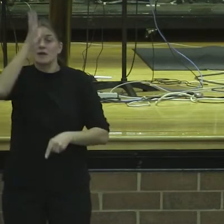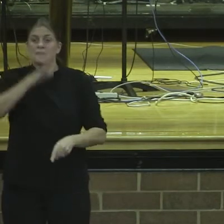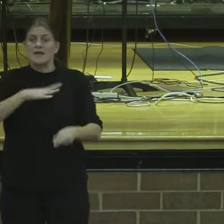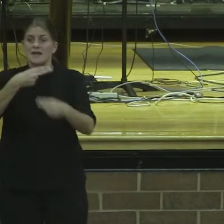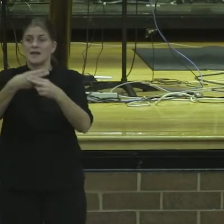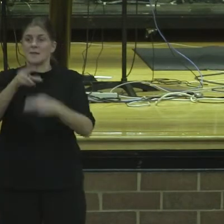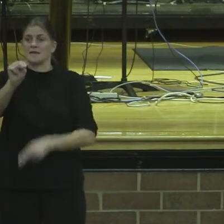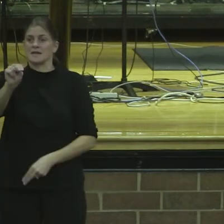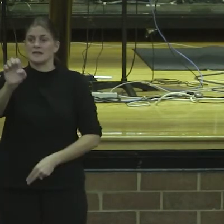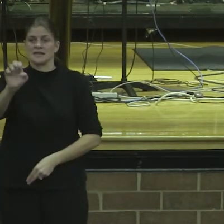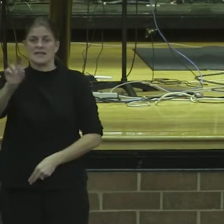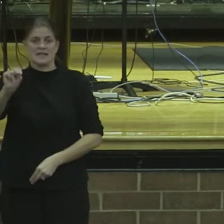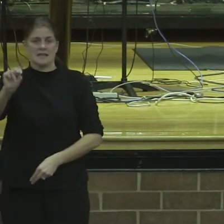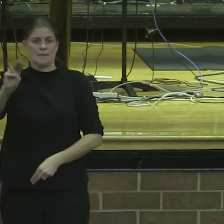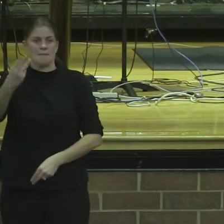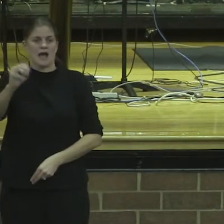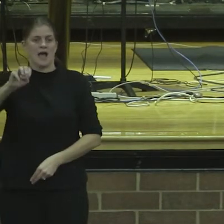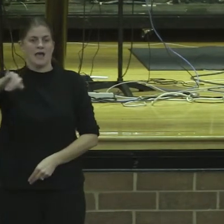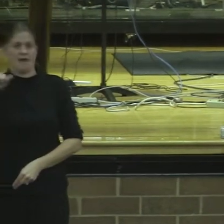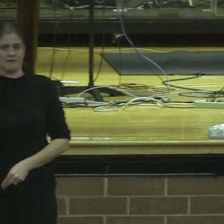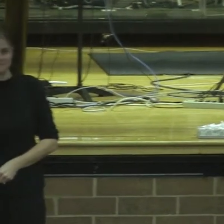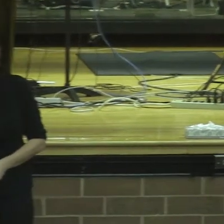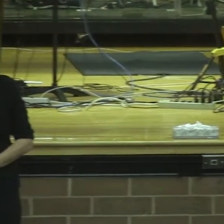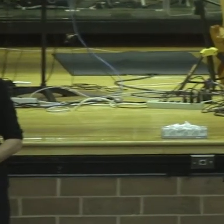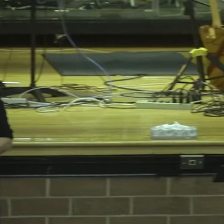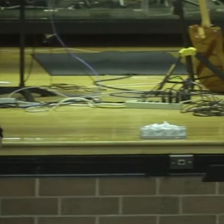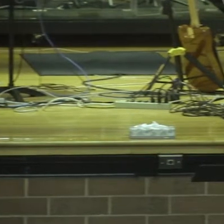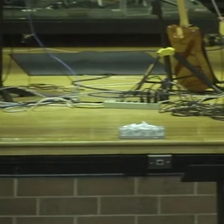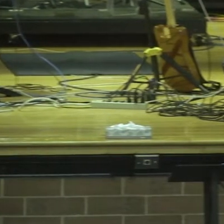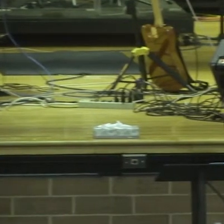Now, Nehemiah, for me, that's my go-to book. If I don't know what to read,